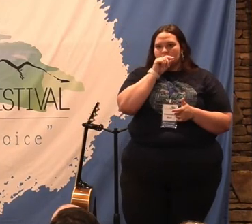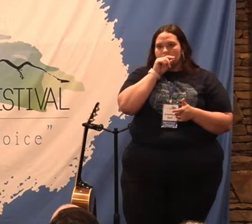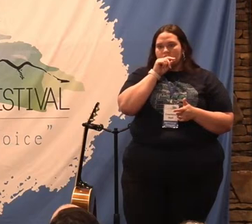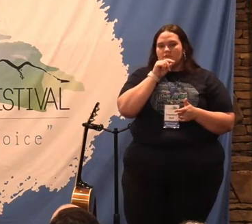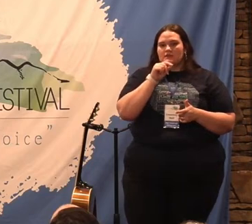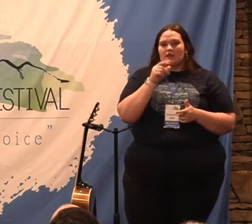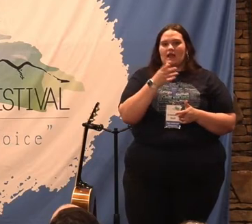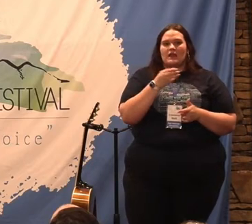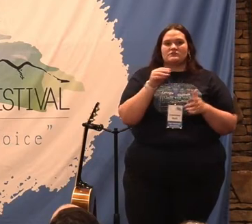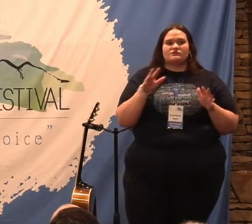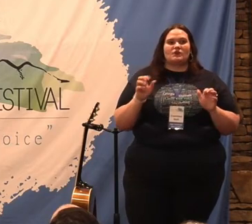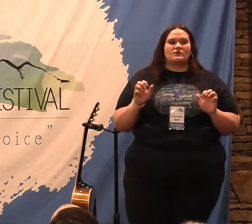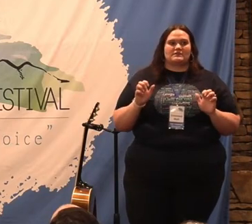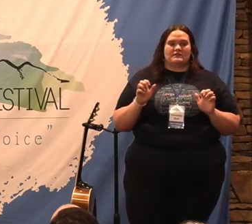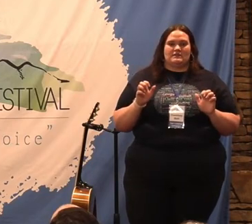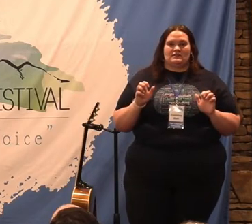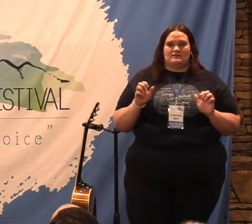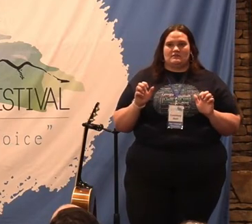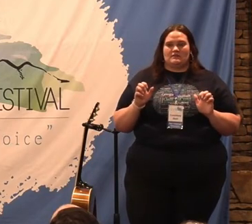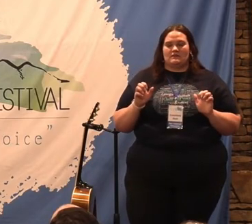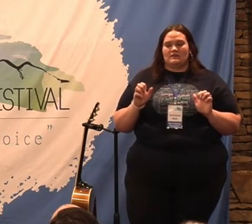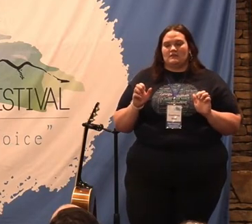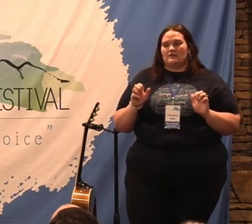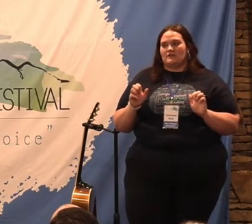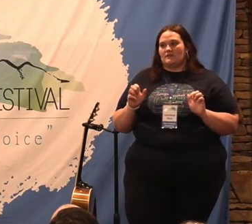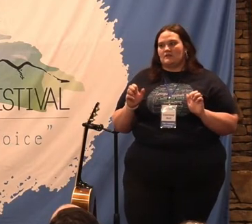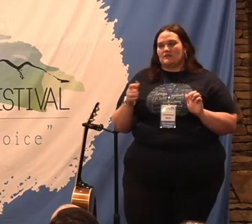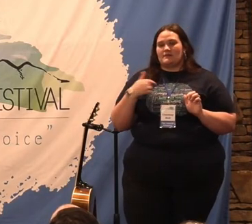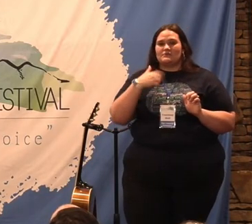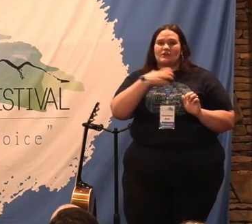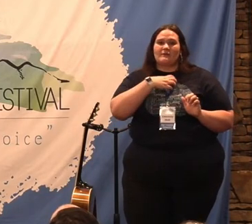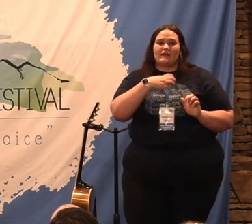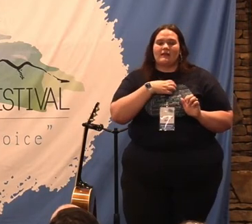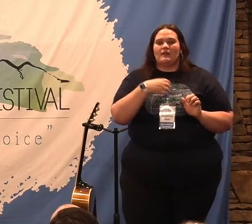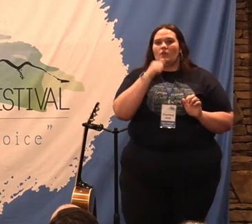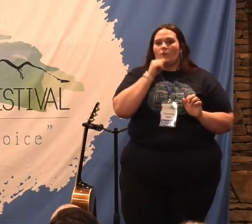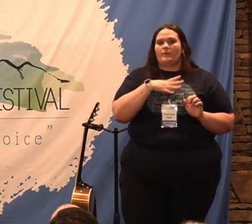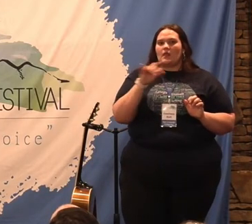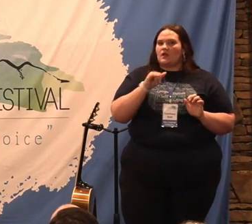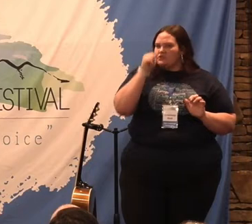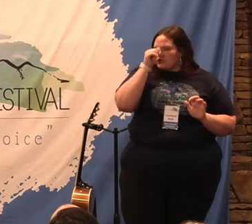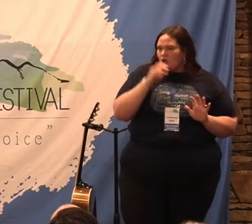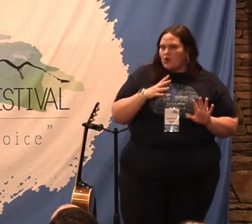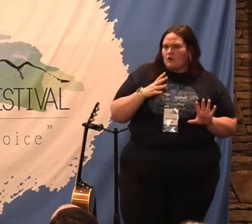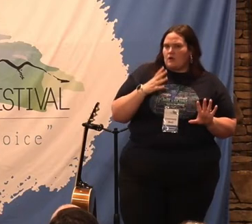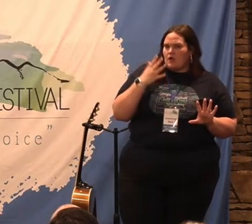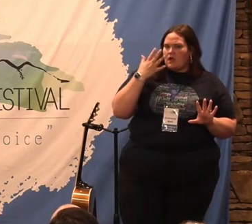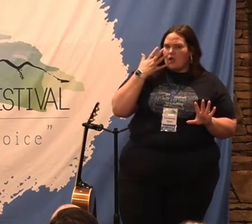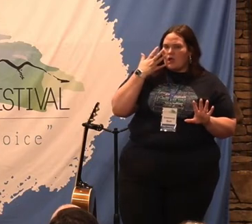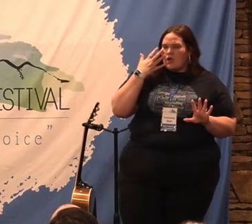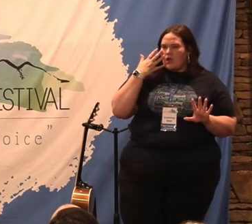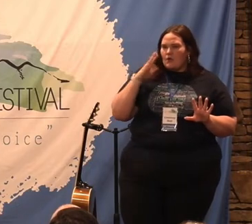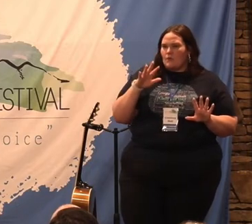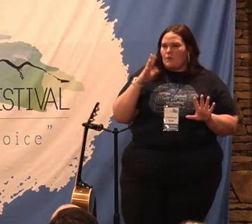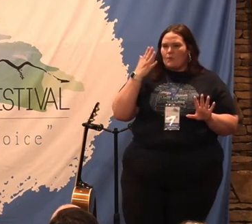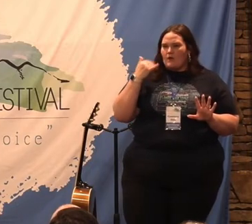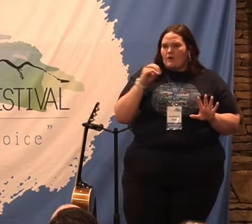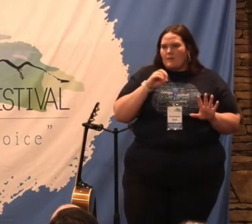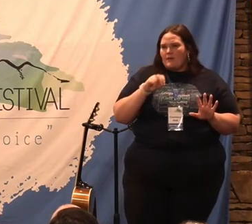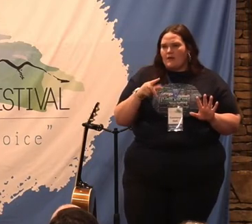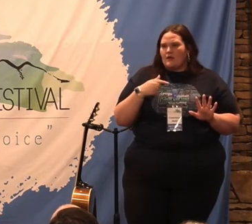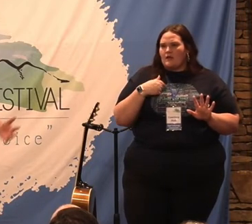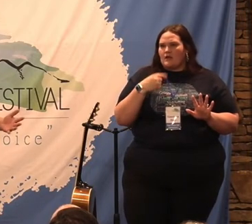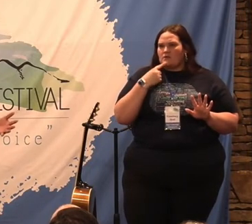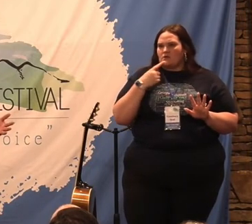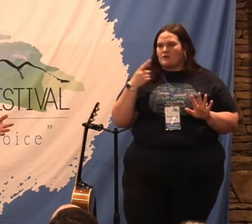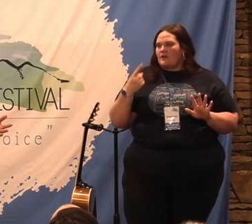I say. And I start complaining, and the lady's like, sir, I don't know you coming right back as I call you to come pick up